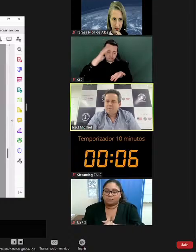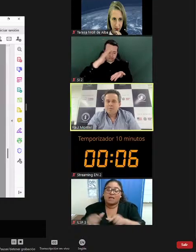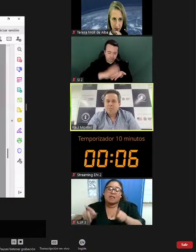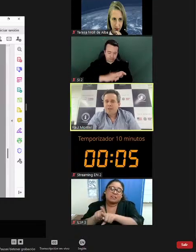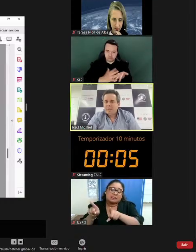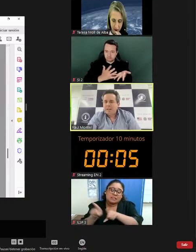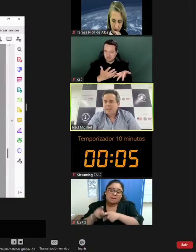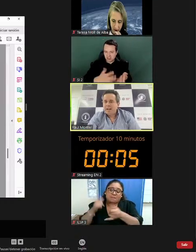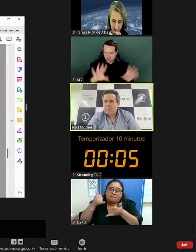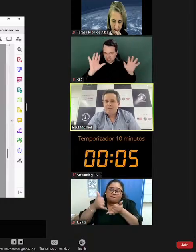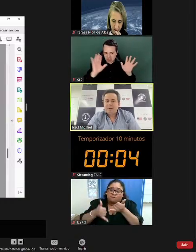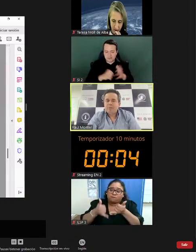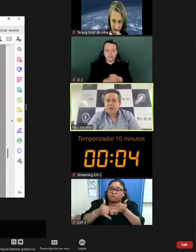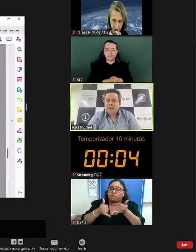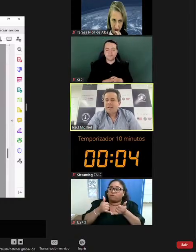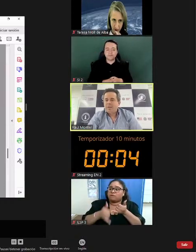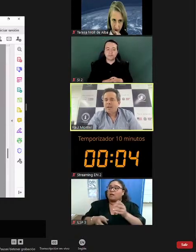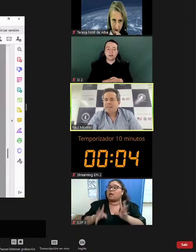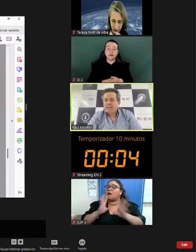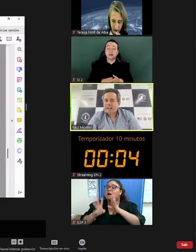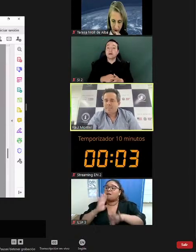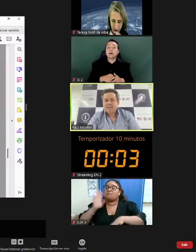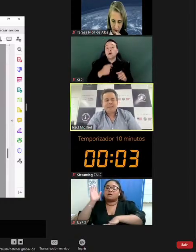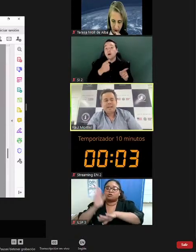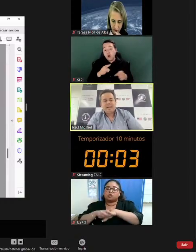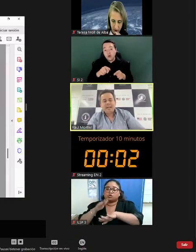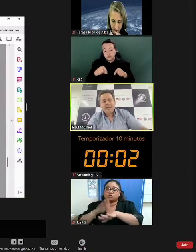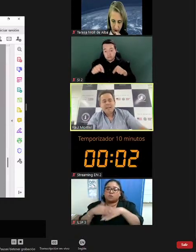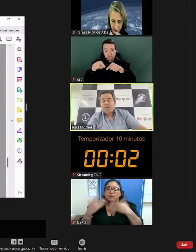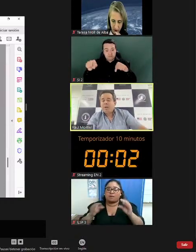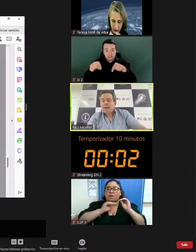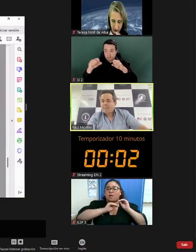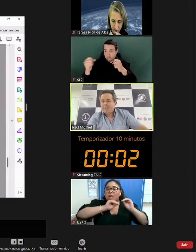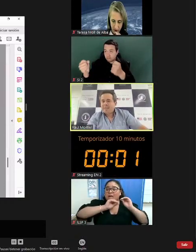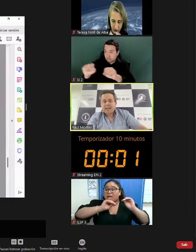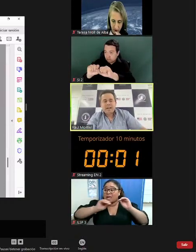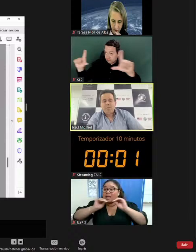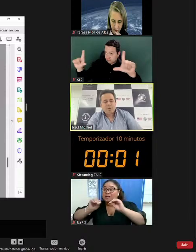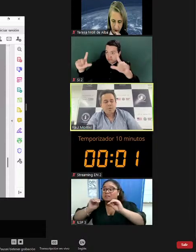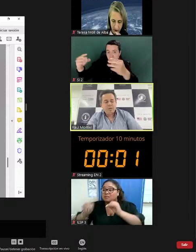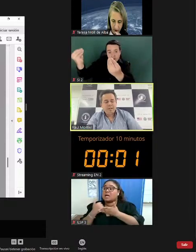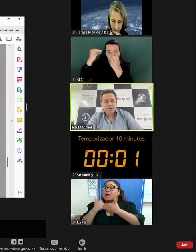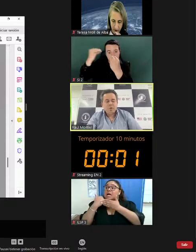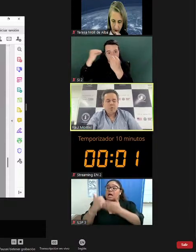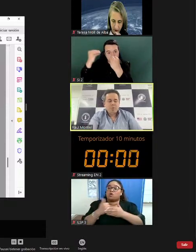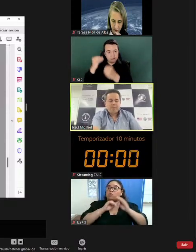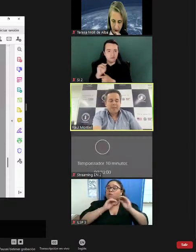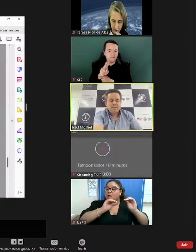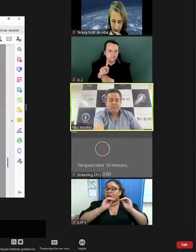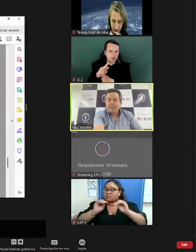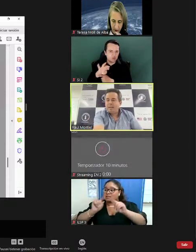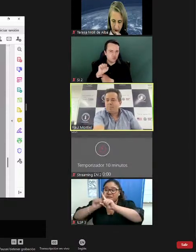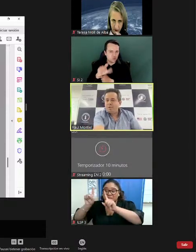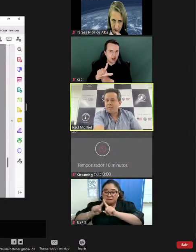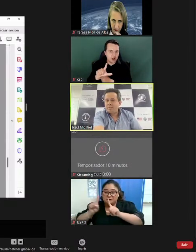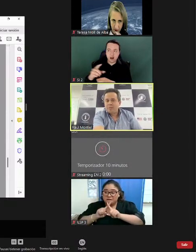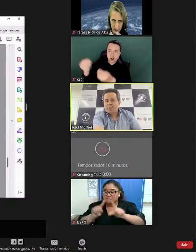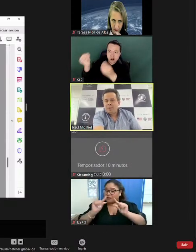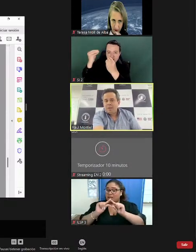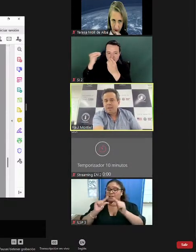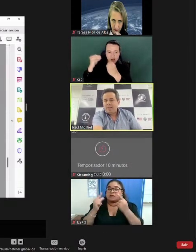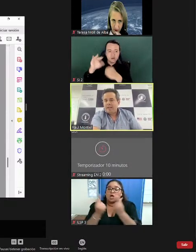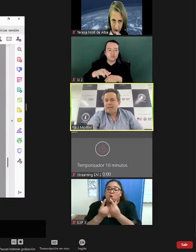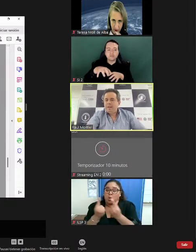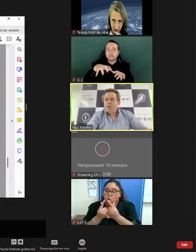fonts were already awarded and finally we have a virtual classroom to train and help train